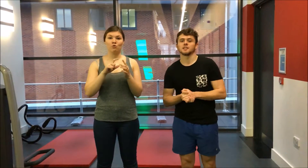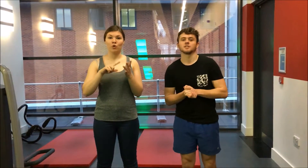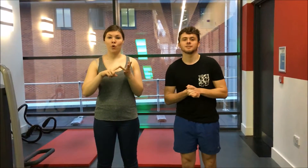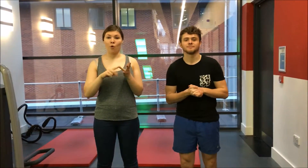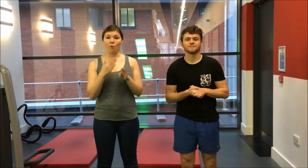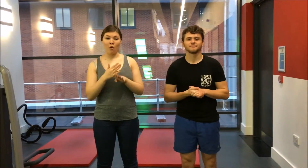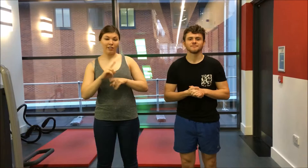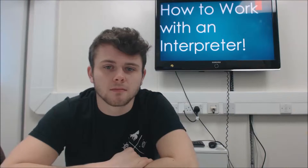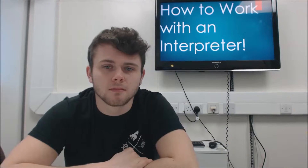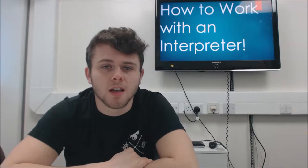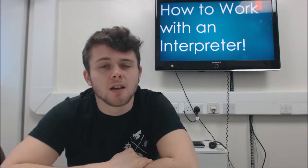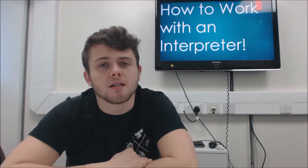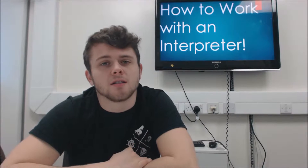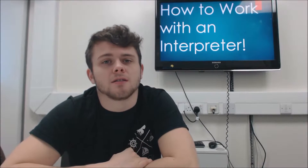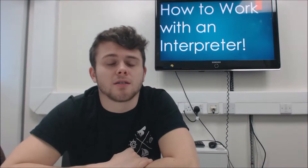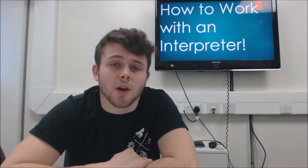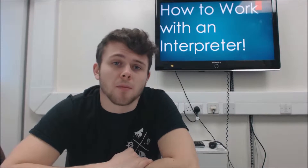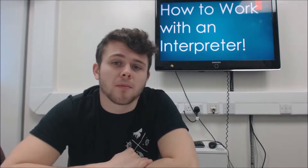different exercises.